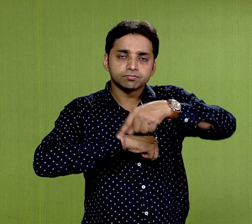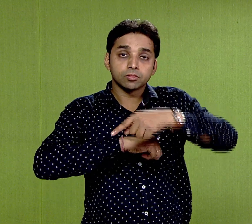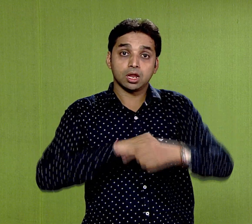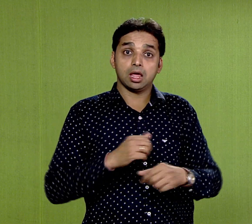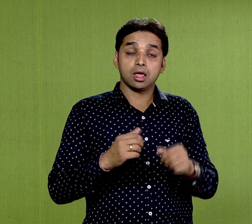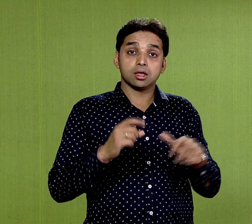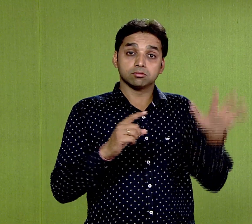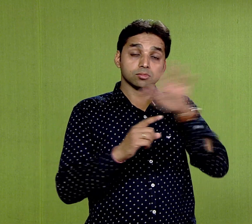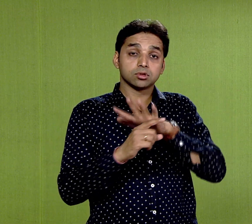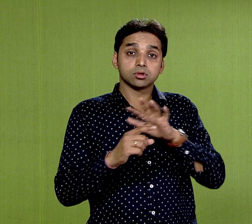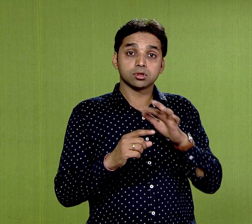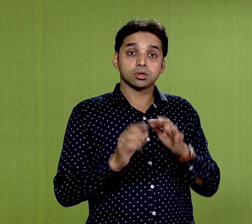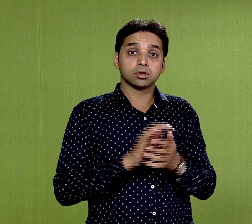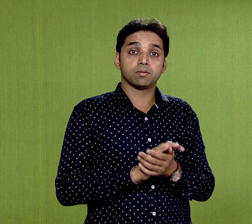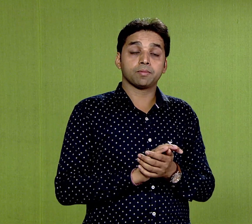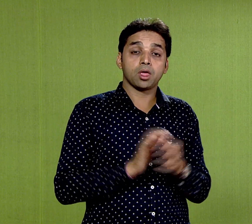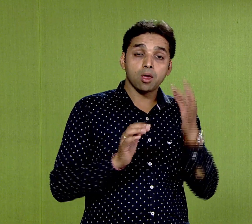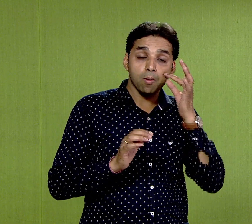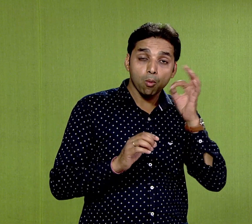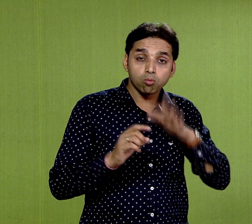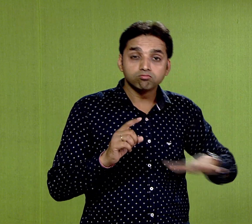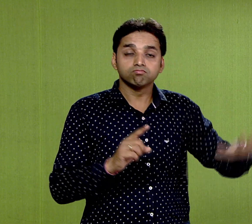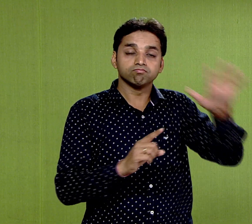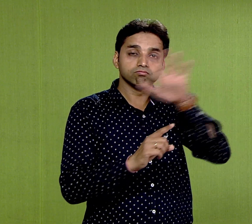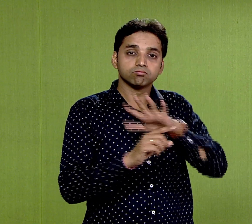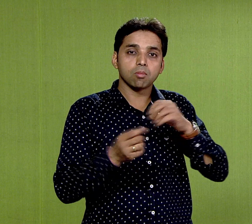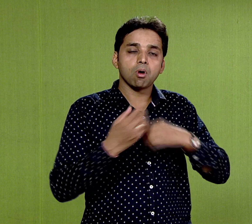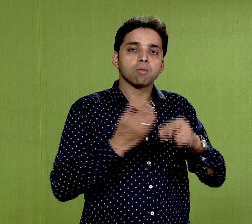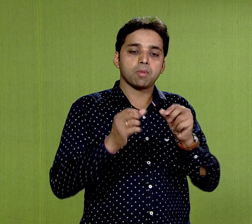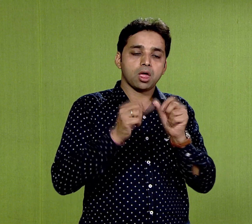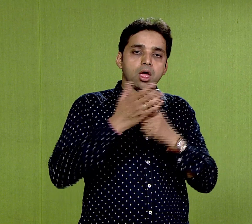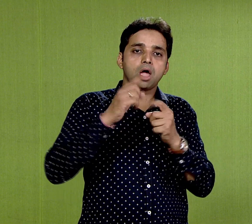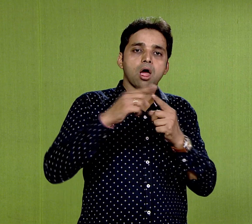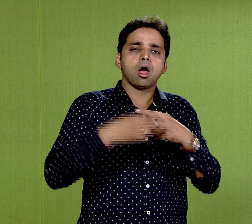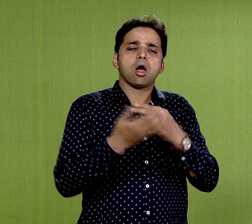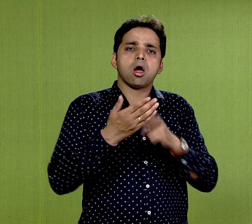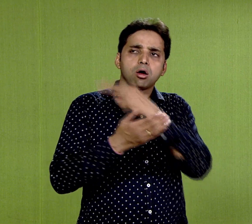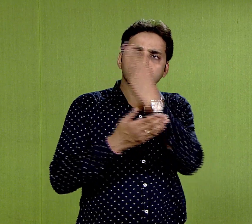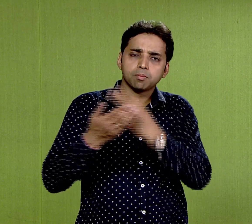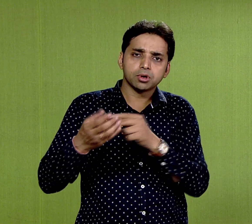significant contribution to the art of paintings was made by